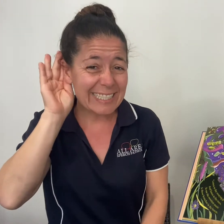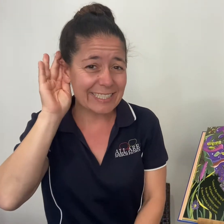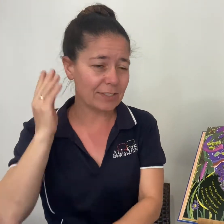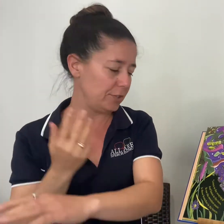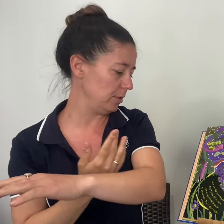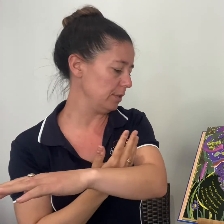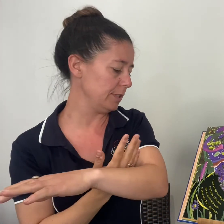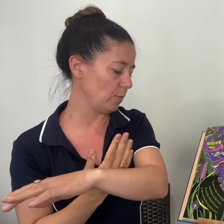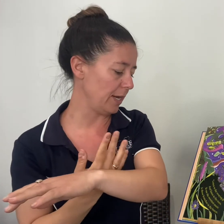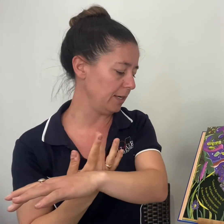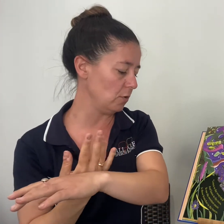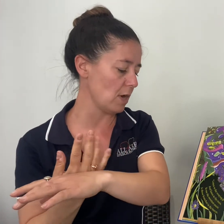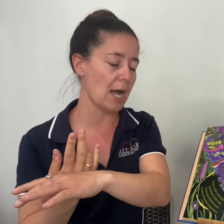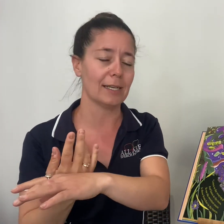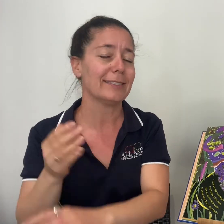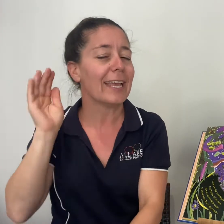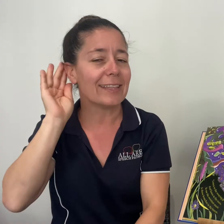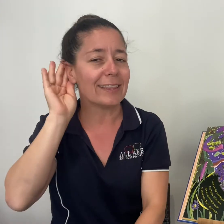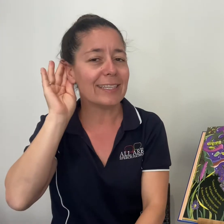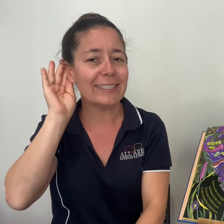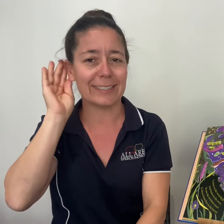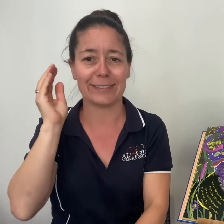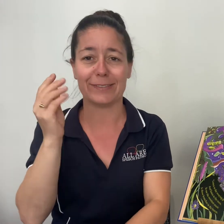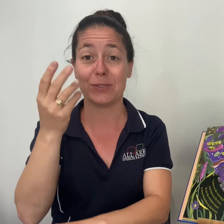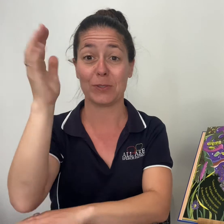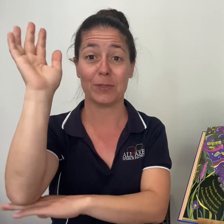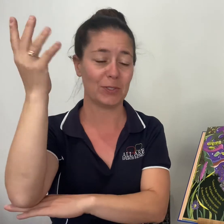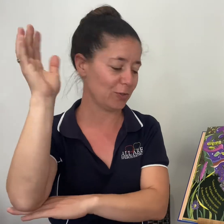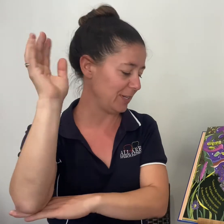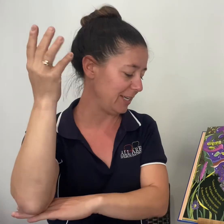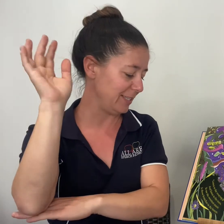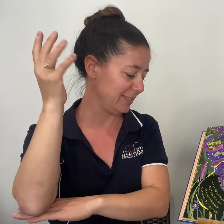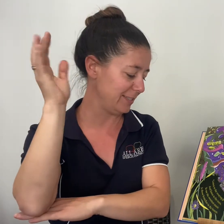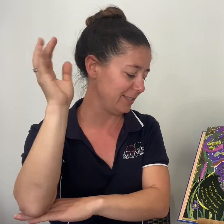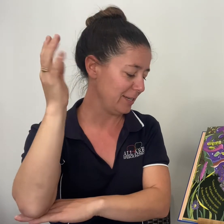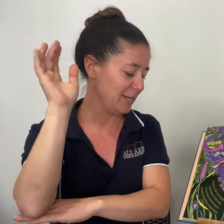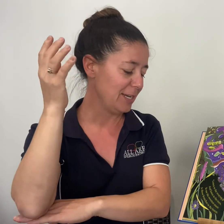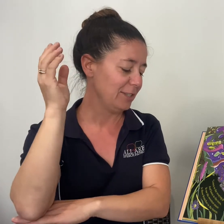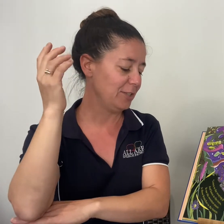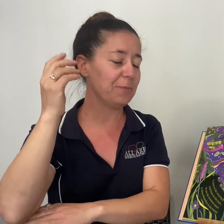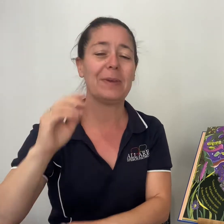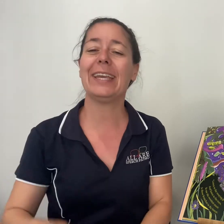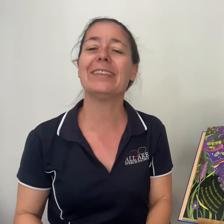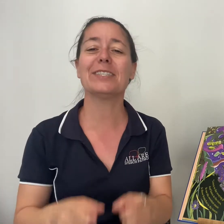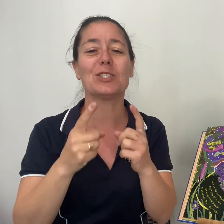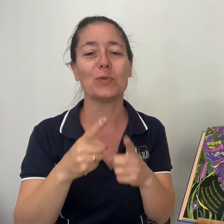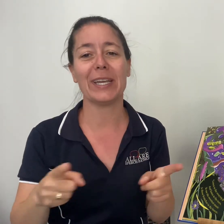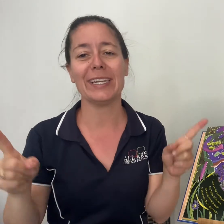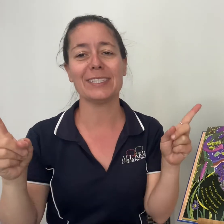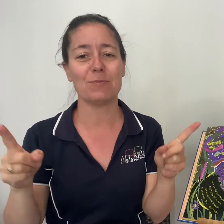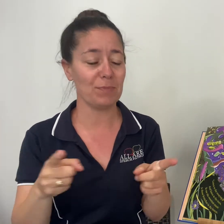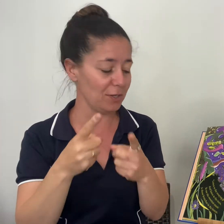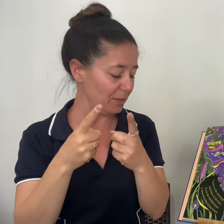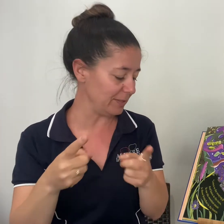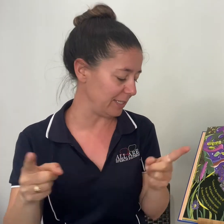Listen to the swaying grass and listen to the trees. To me, the sweetest